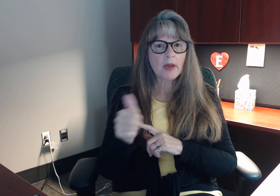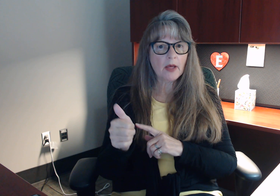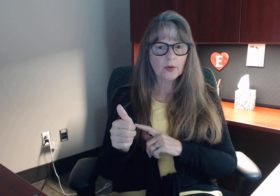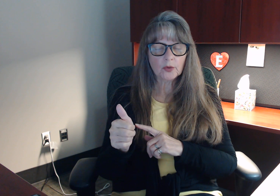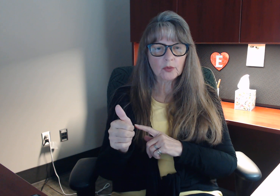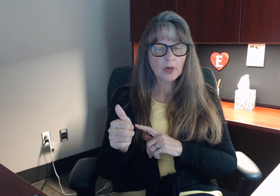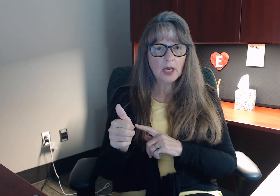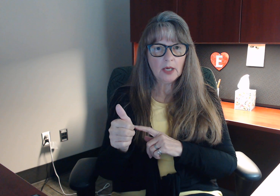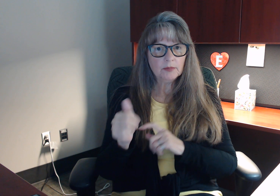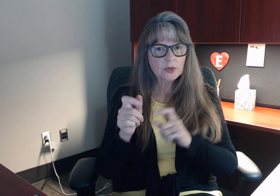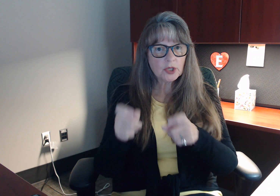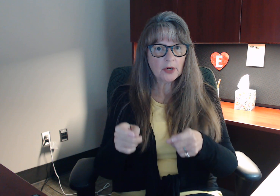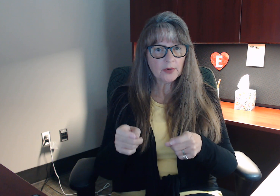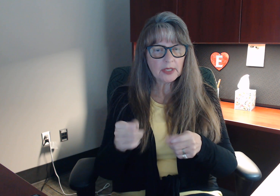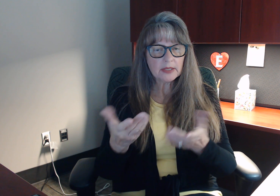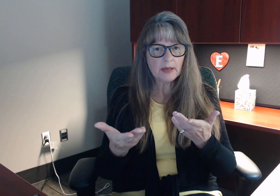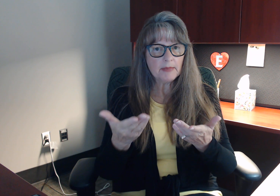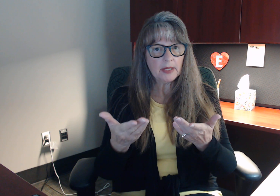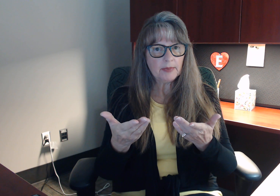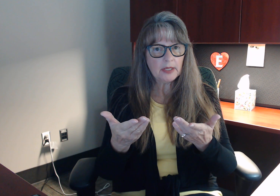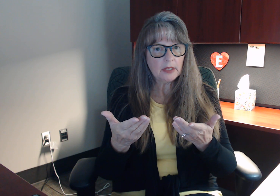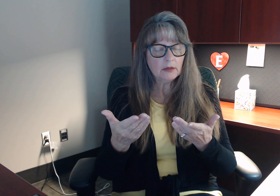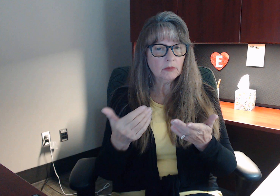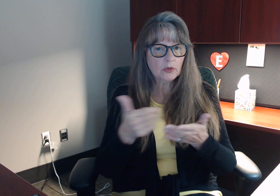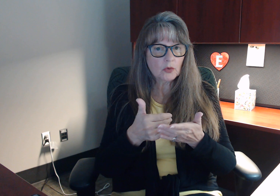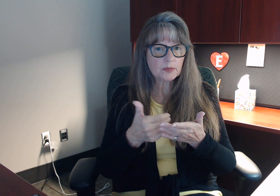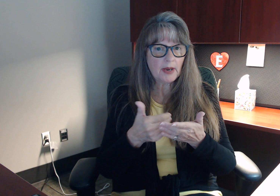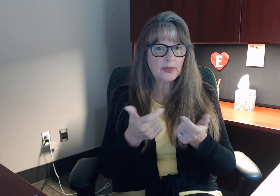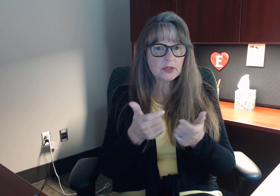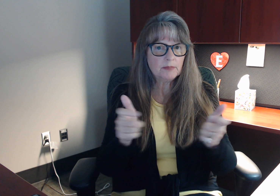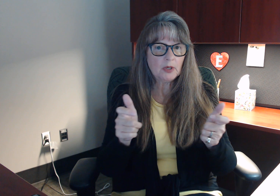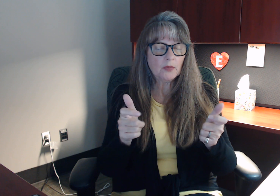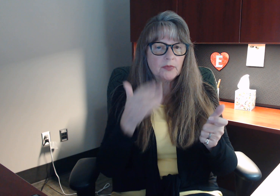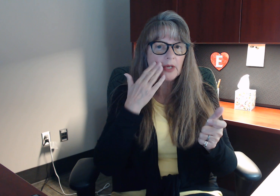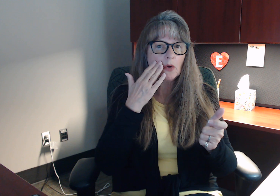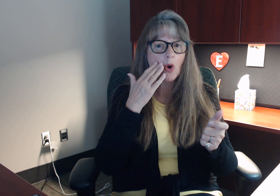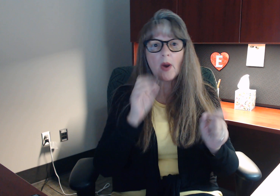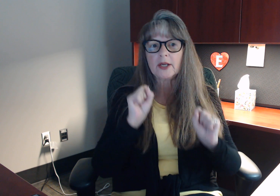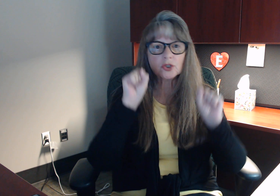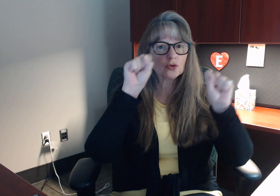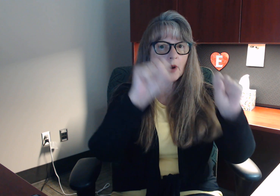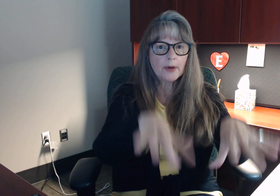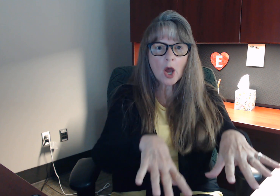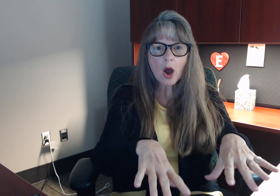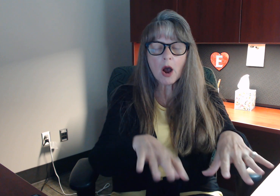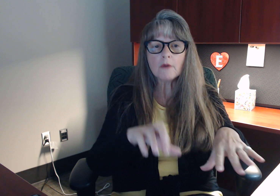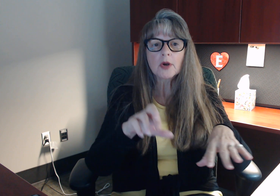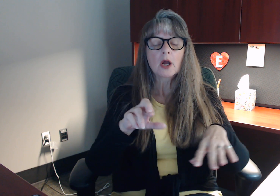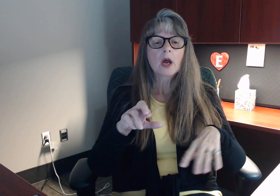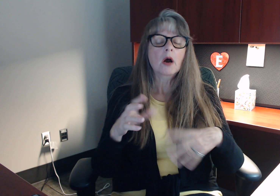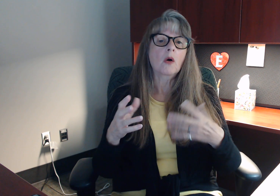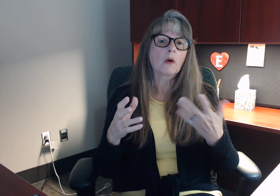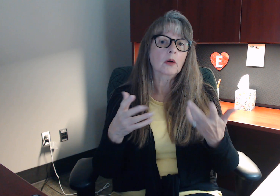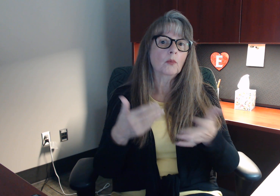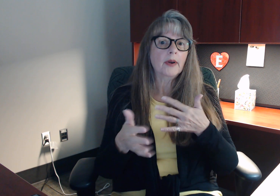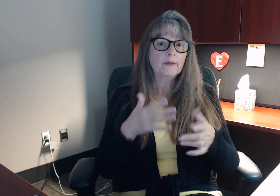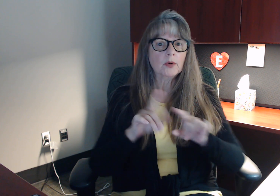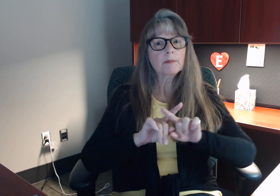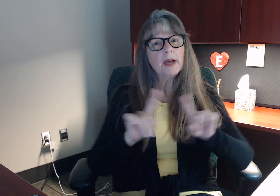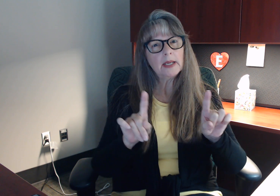other charity that may be close by, that's a big one. They know, oh, I could just drop it off or whatever. But I